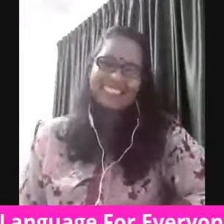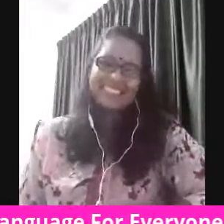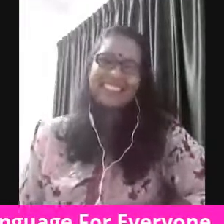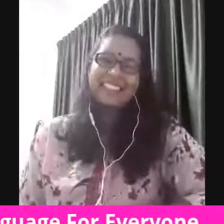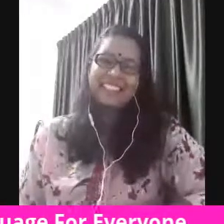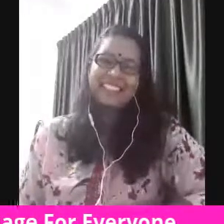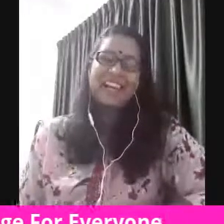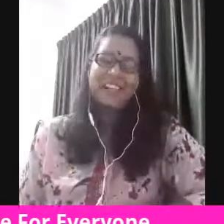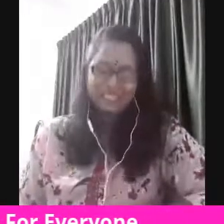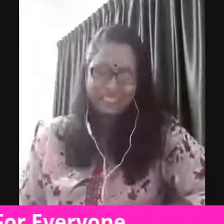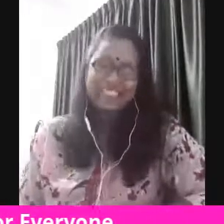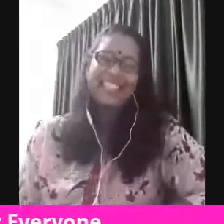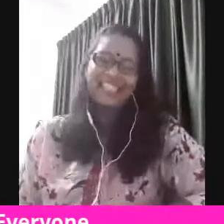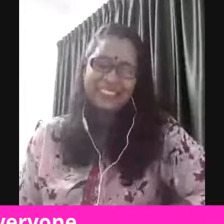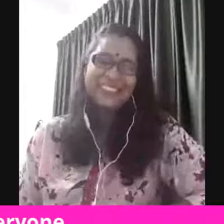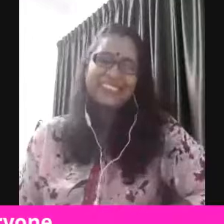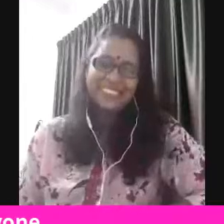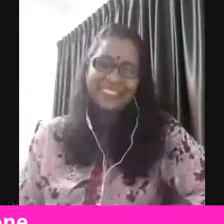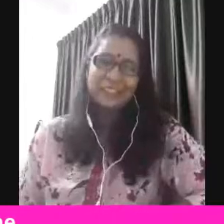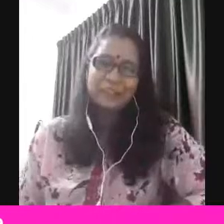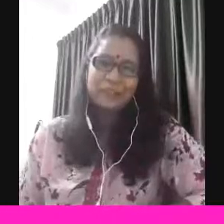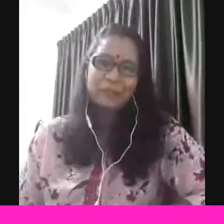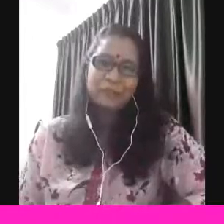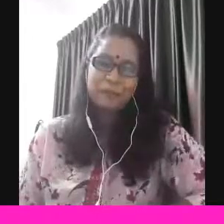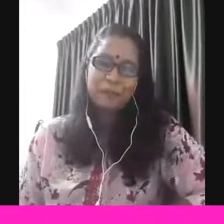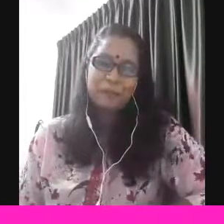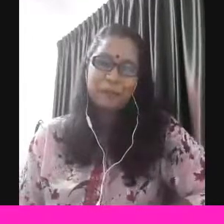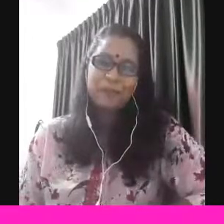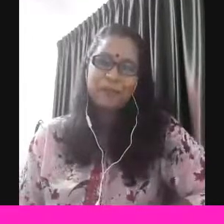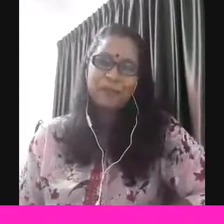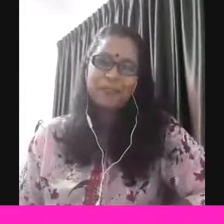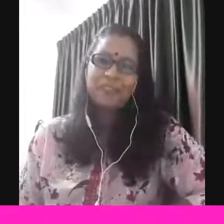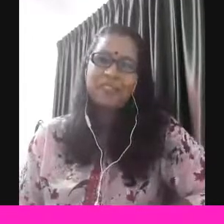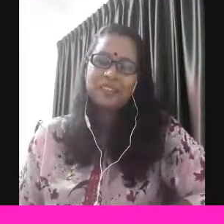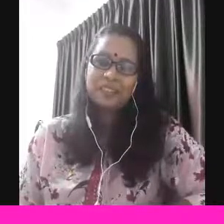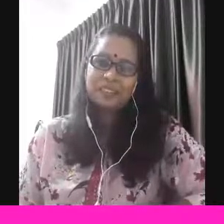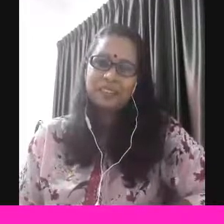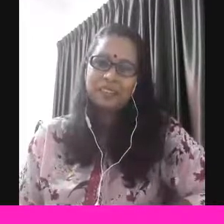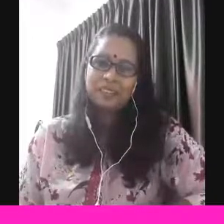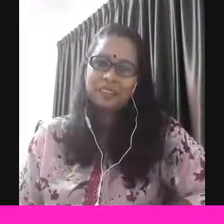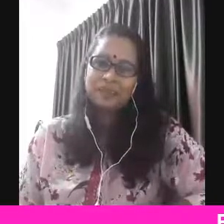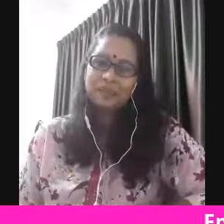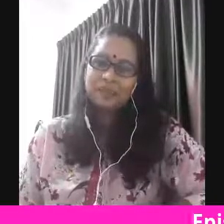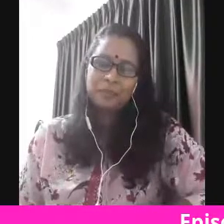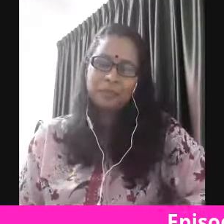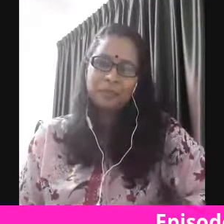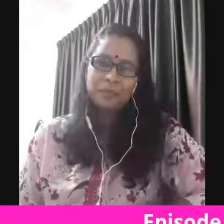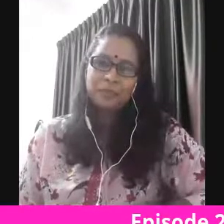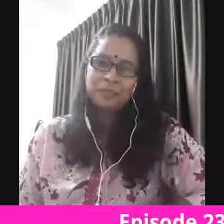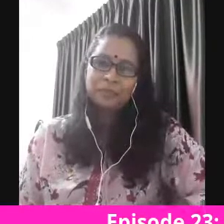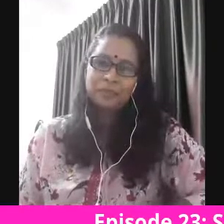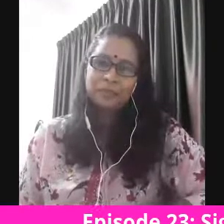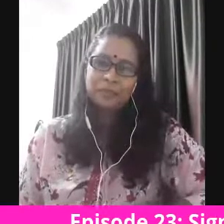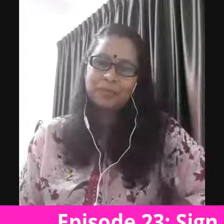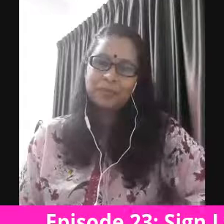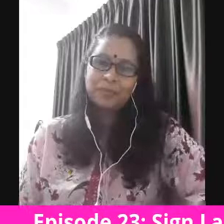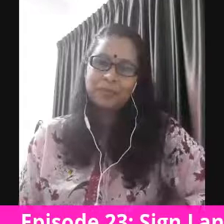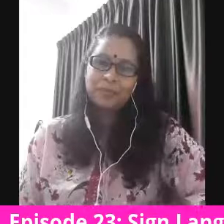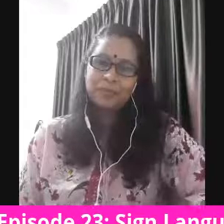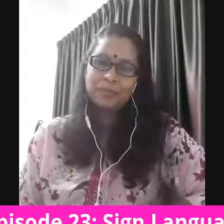already. very simple. Yeah. Thank you. Yeah. We have to say that it's definitely a fantastic